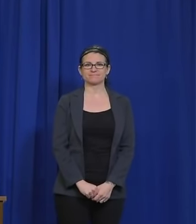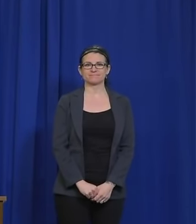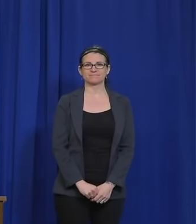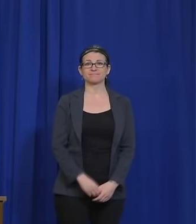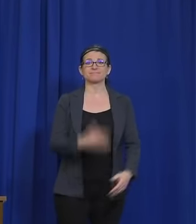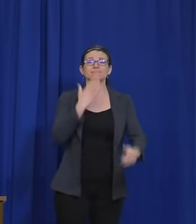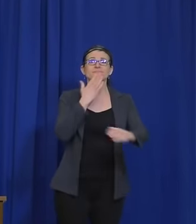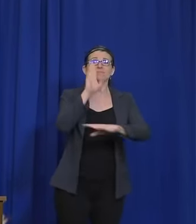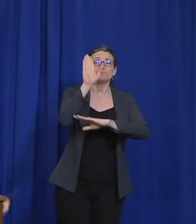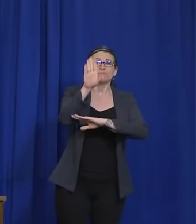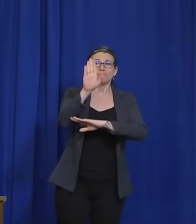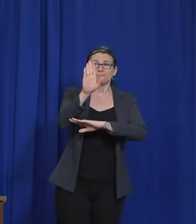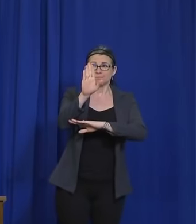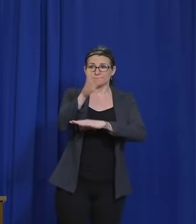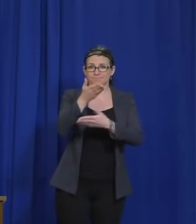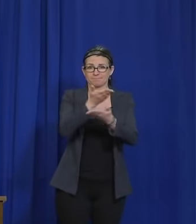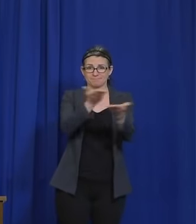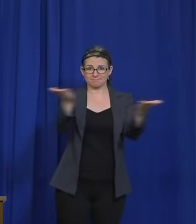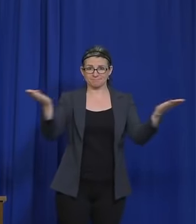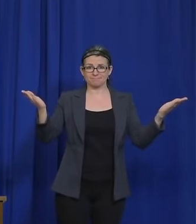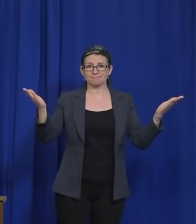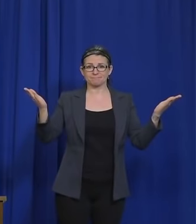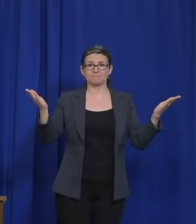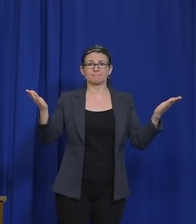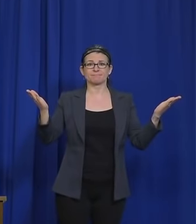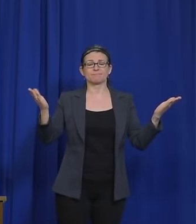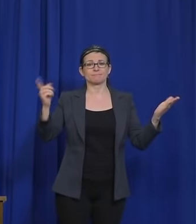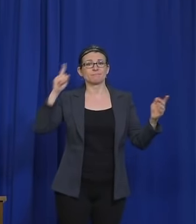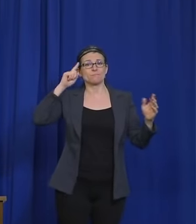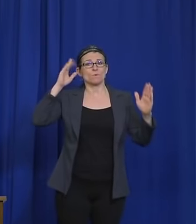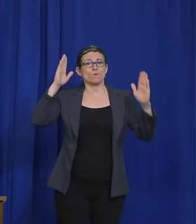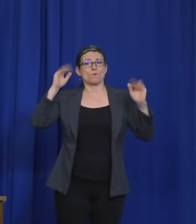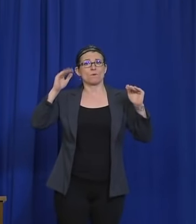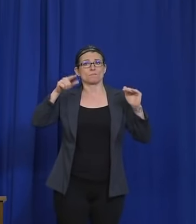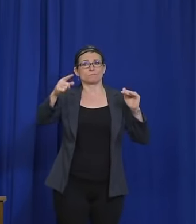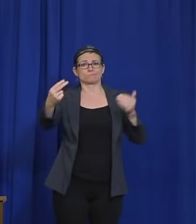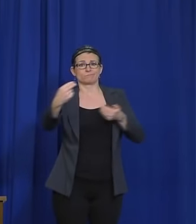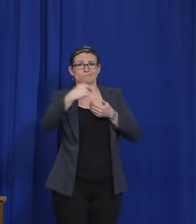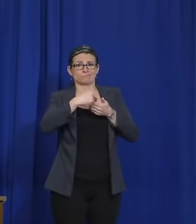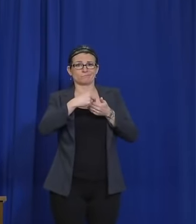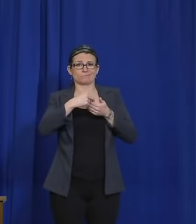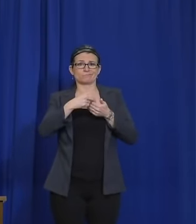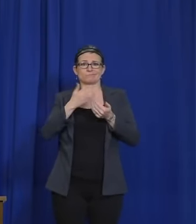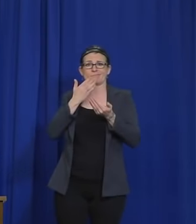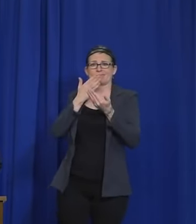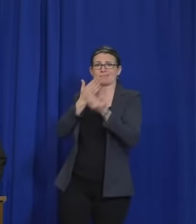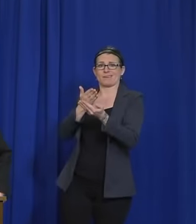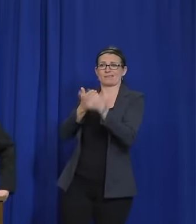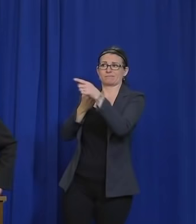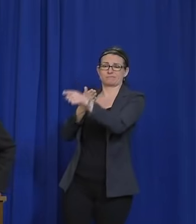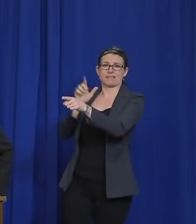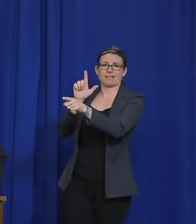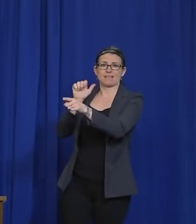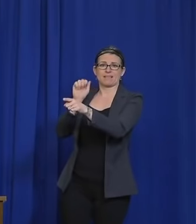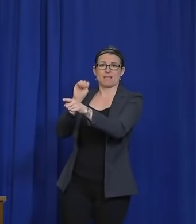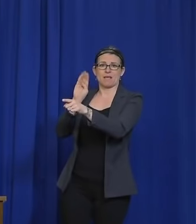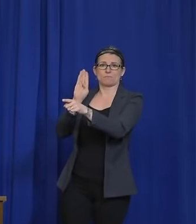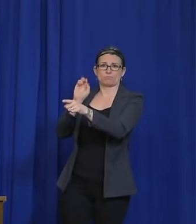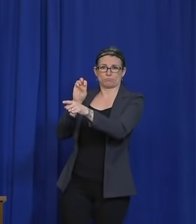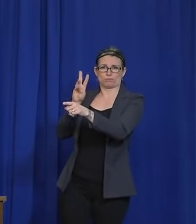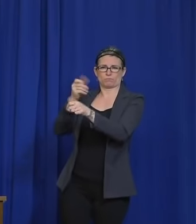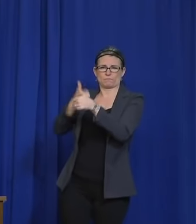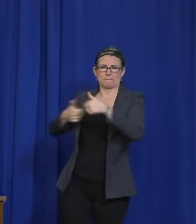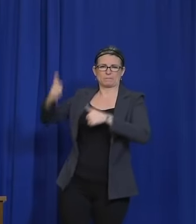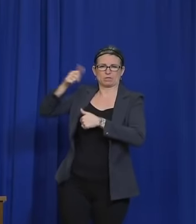Good afternoon. I hope that you'll join me in thanking Health and Human Services Commissioner Jean Lambrew for filling in for Maine CDC